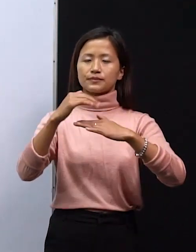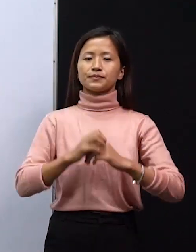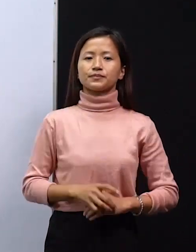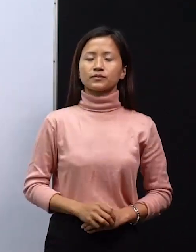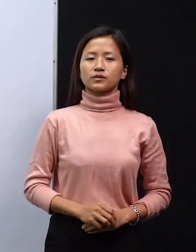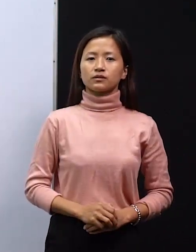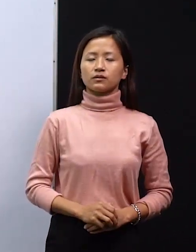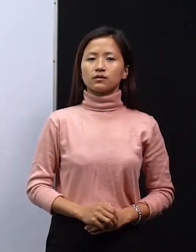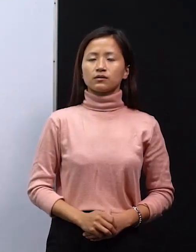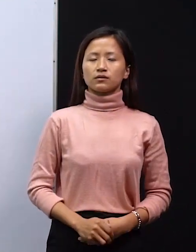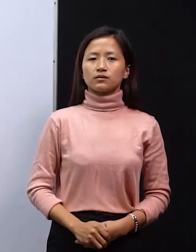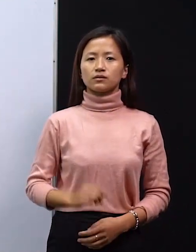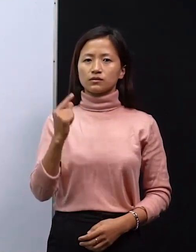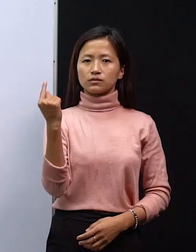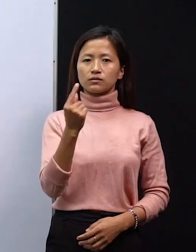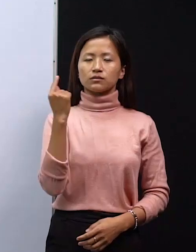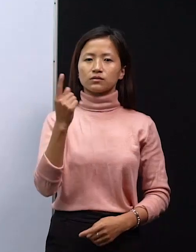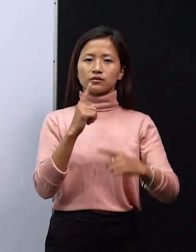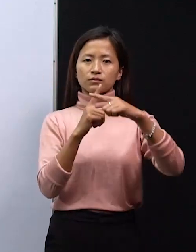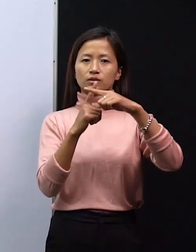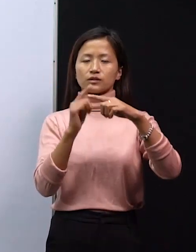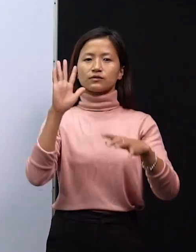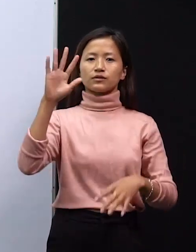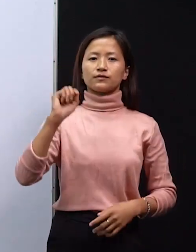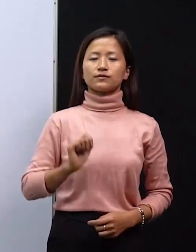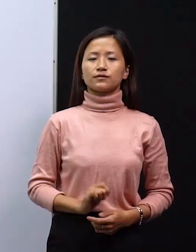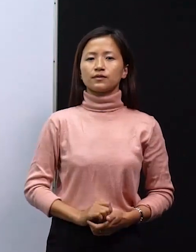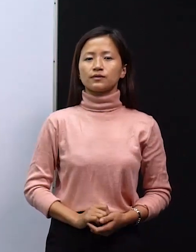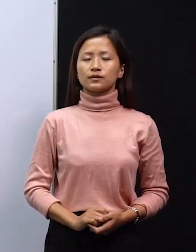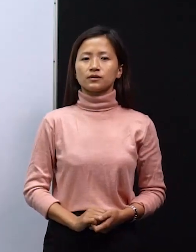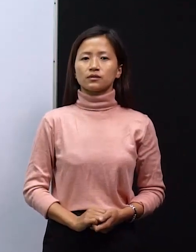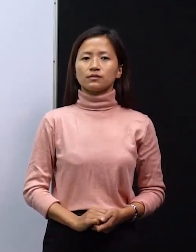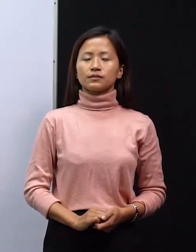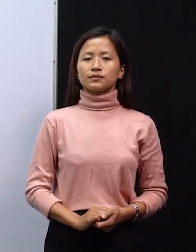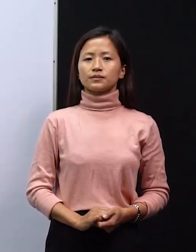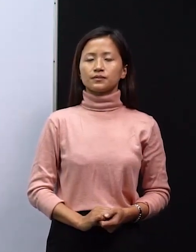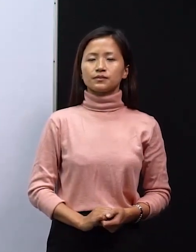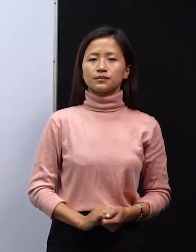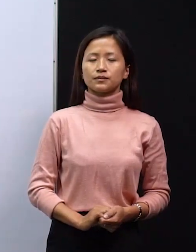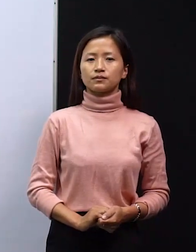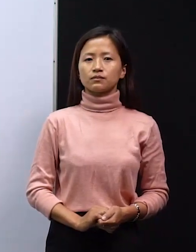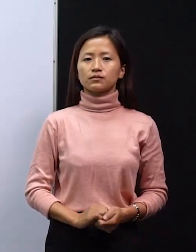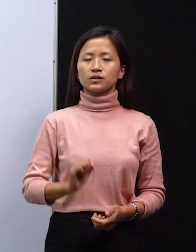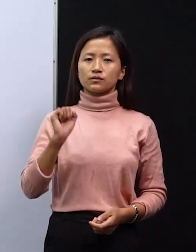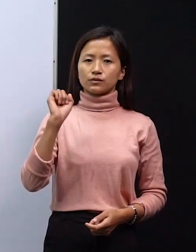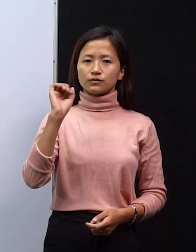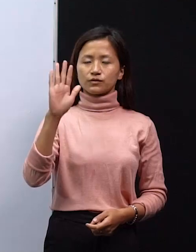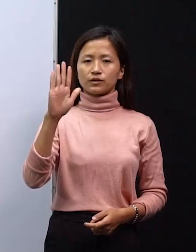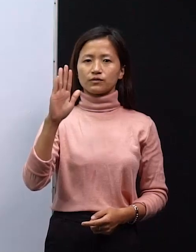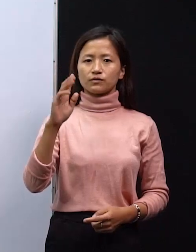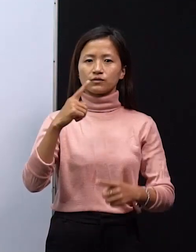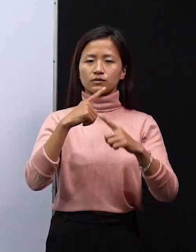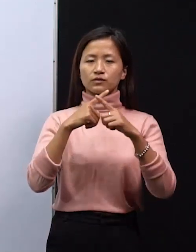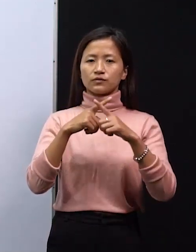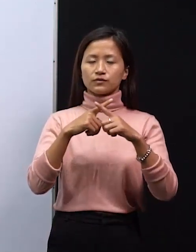sign after 2x. So we're going to use this plus 5. So I'm going to write plus. And then with 5, I will multiply